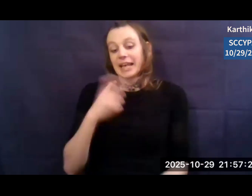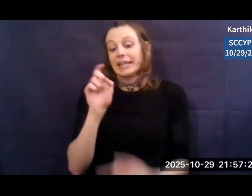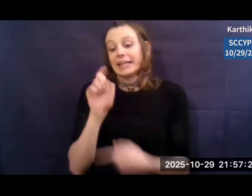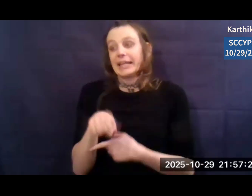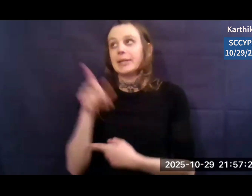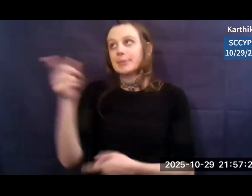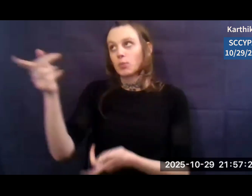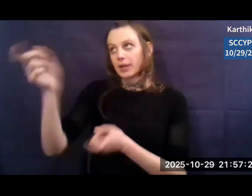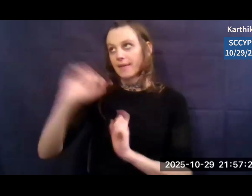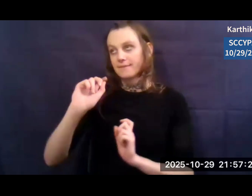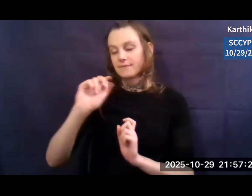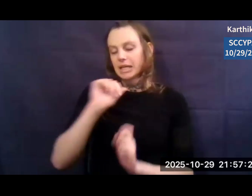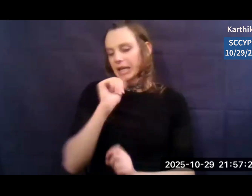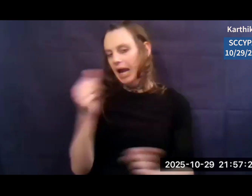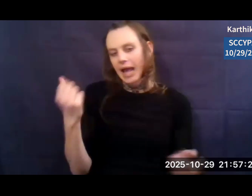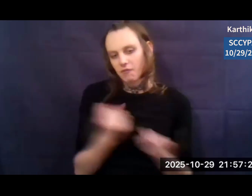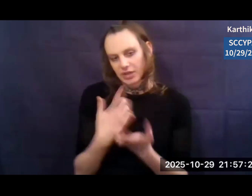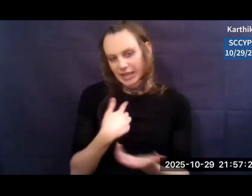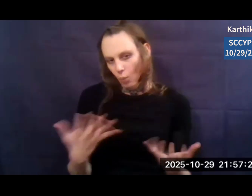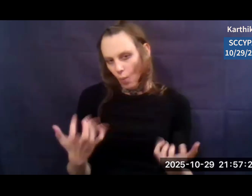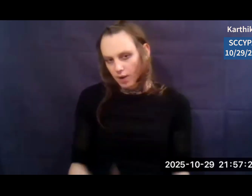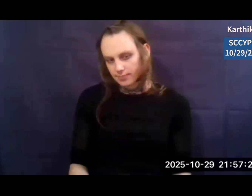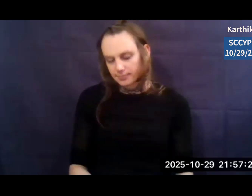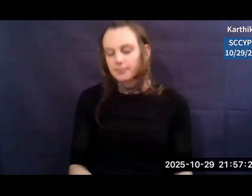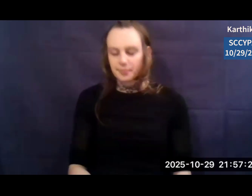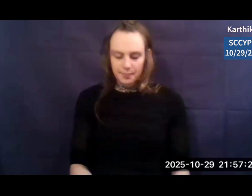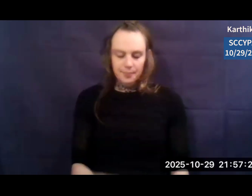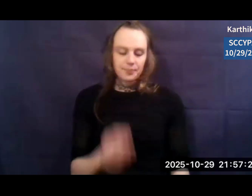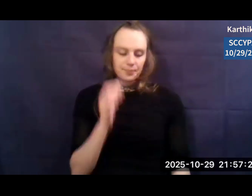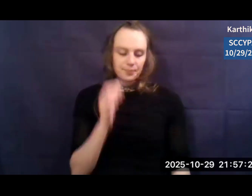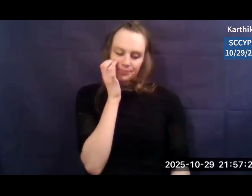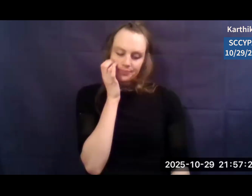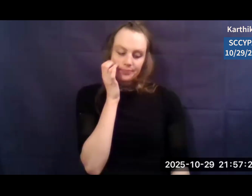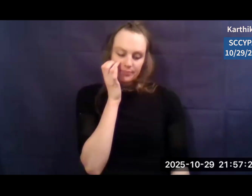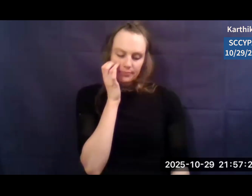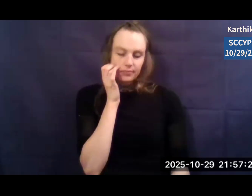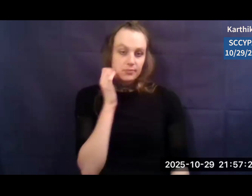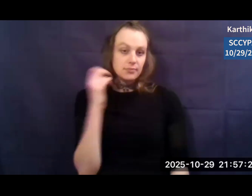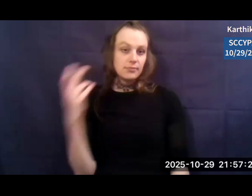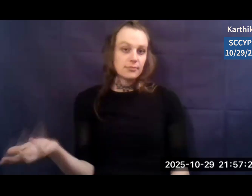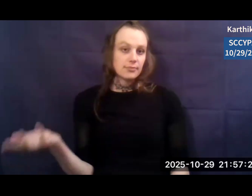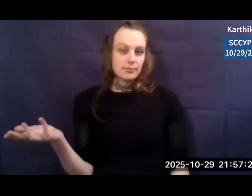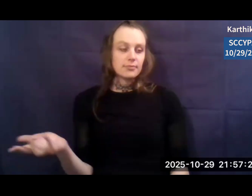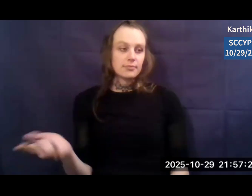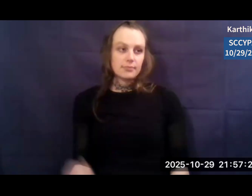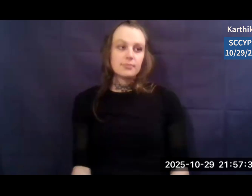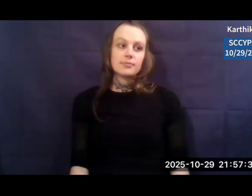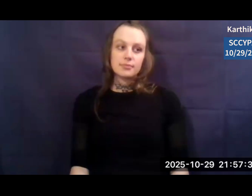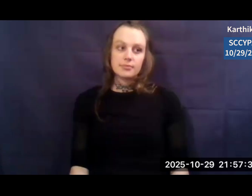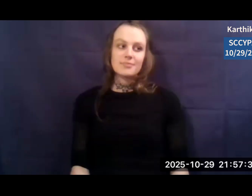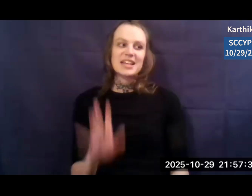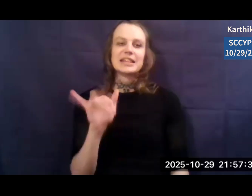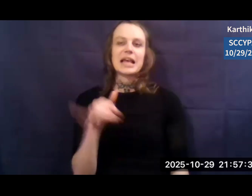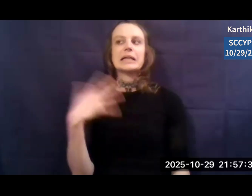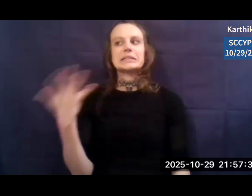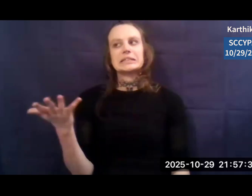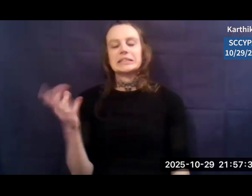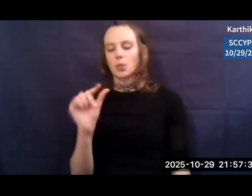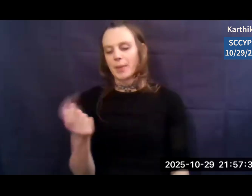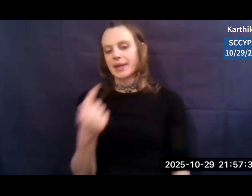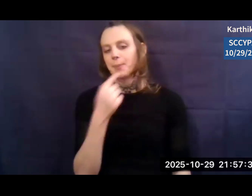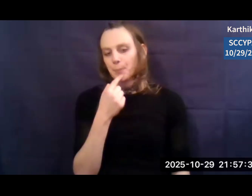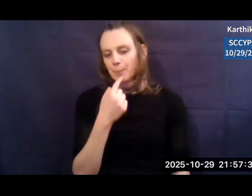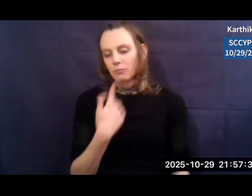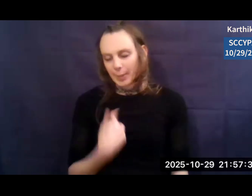Um, so, there's that was kind of a letdown, I'm not gonna lie.